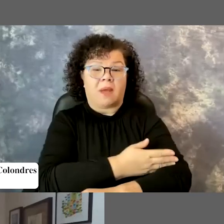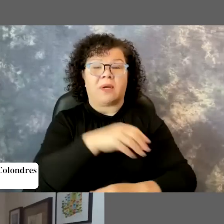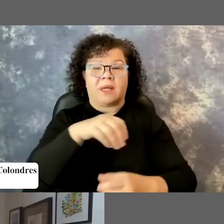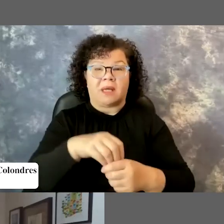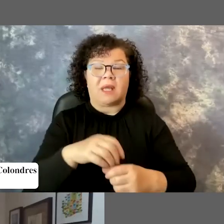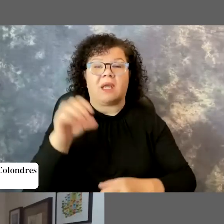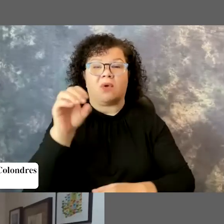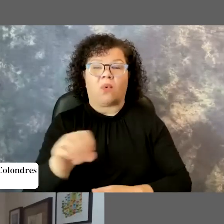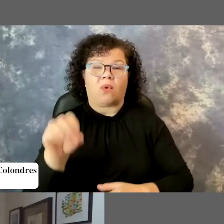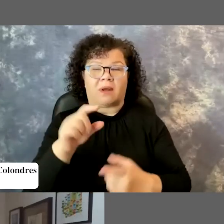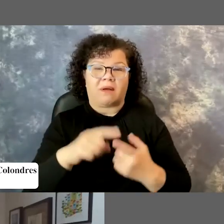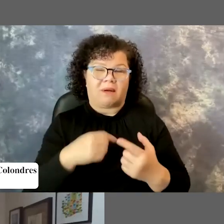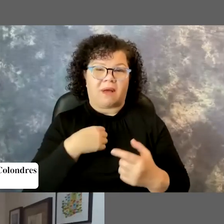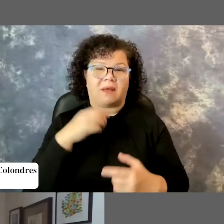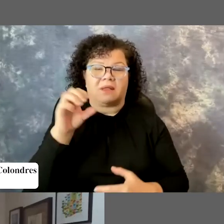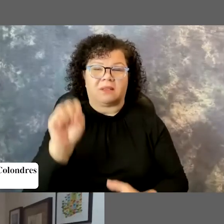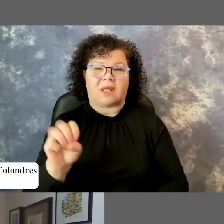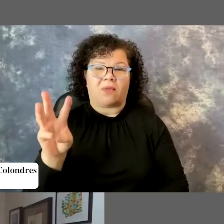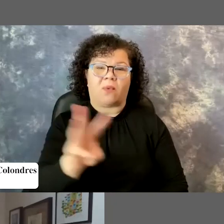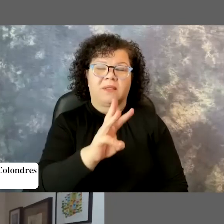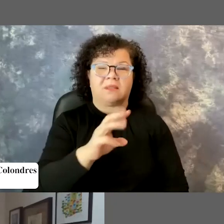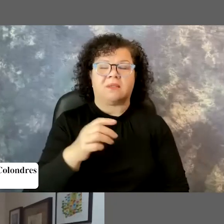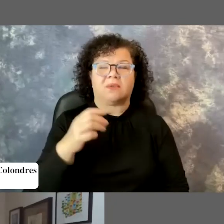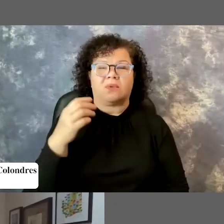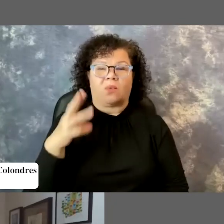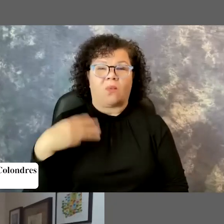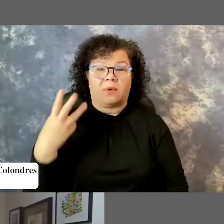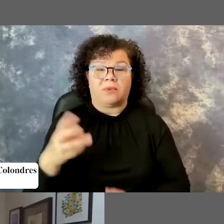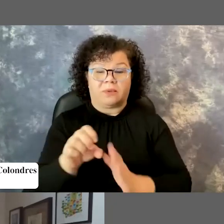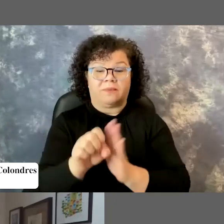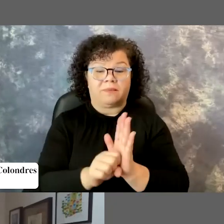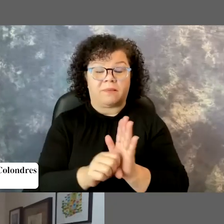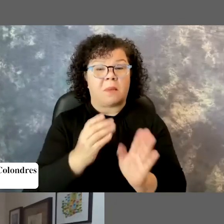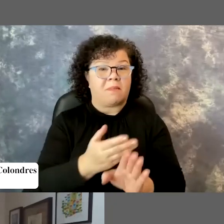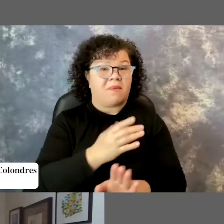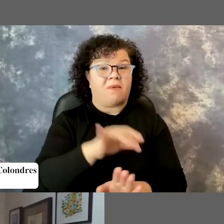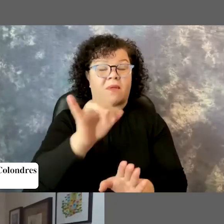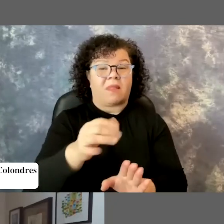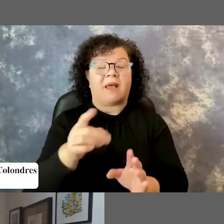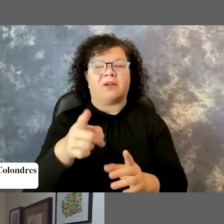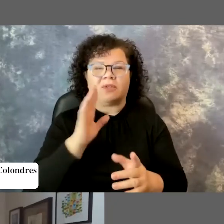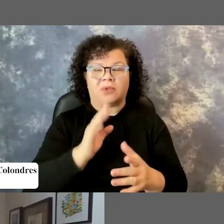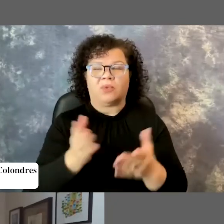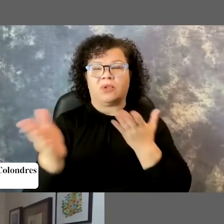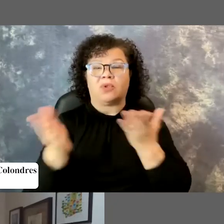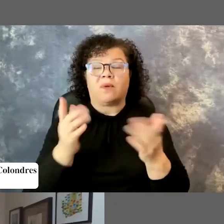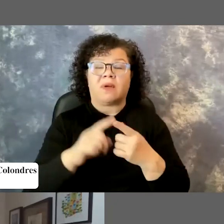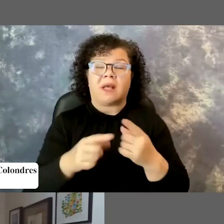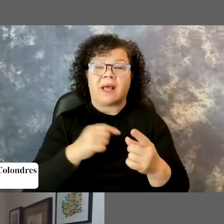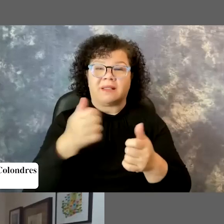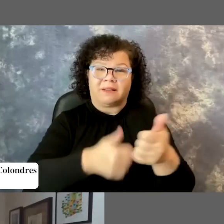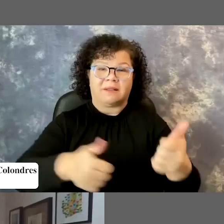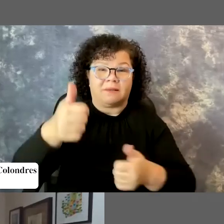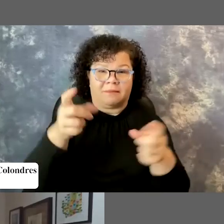and Southwest Washington. Prior to that, Nicole served as the executive